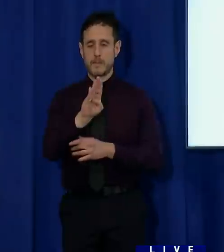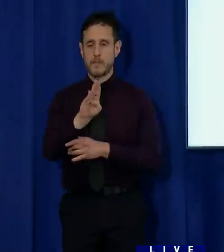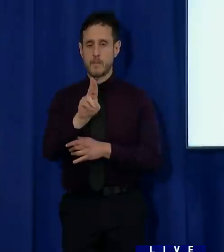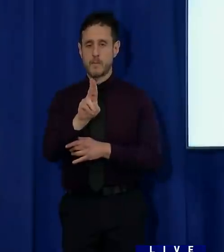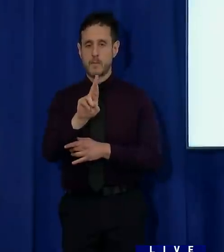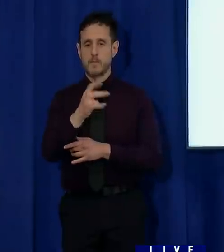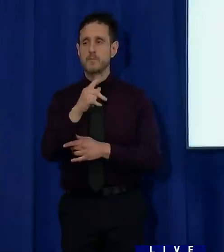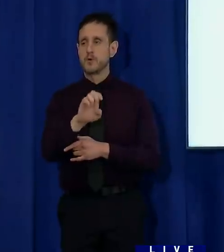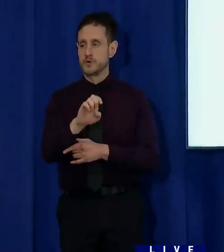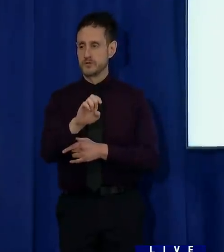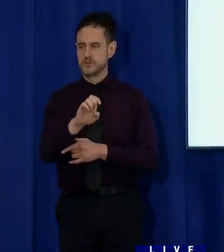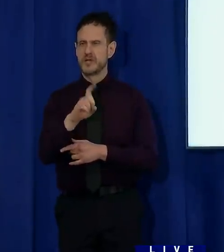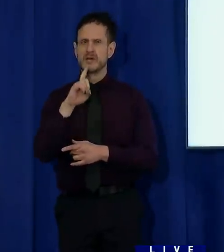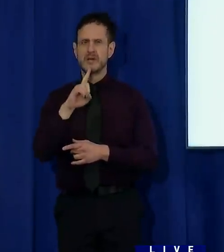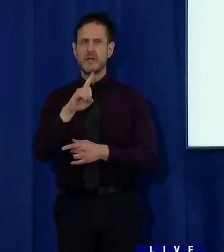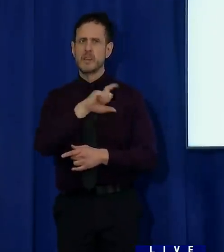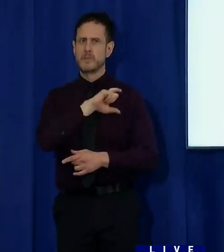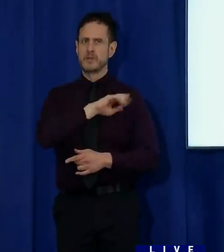in